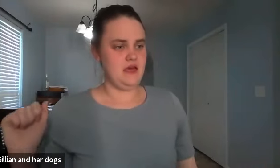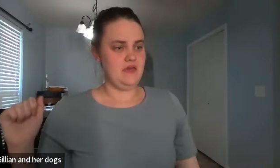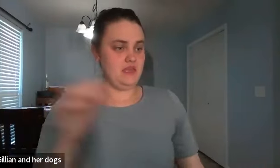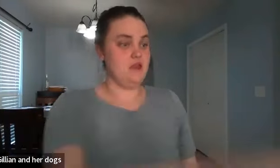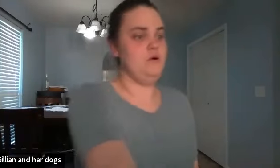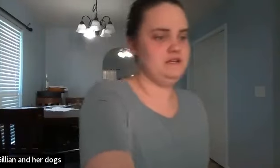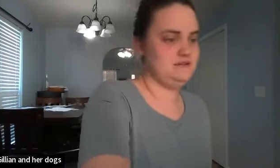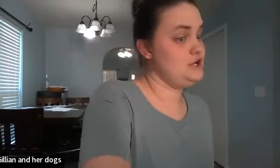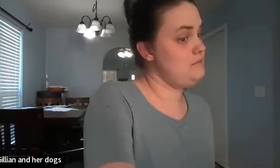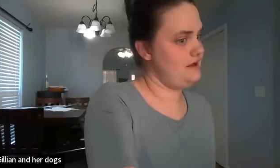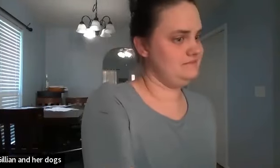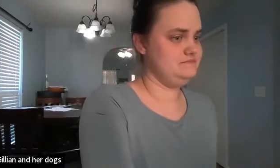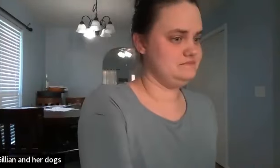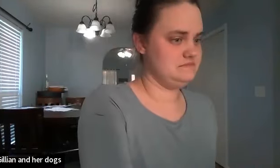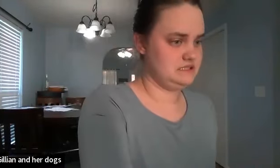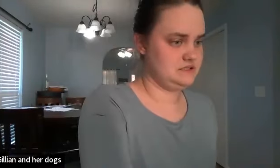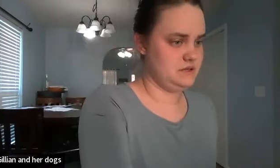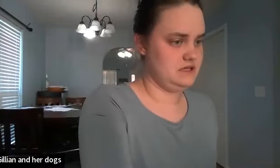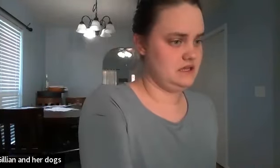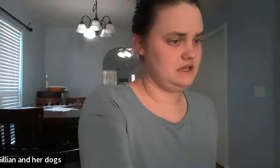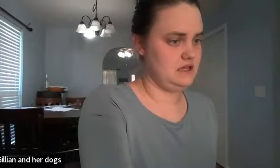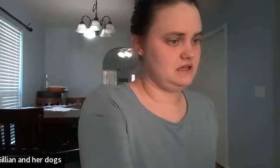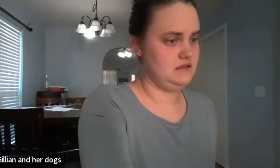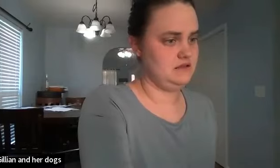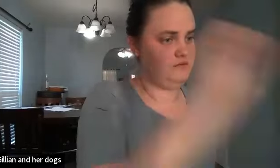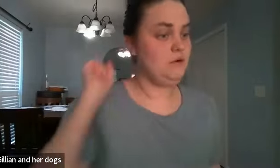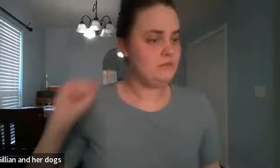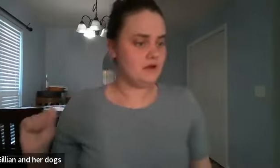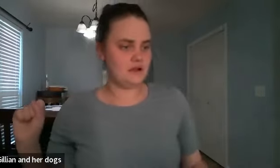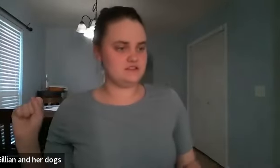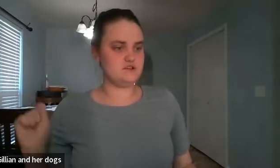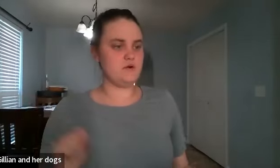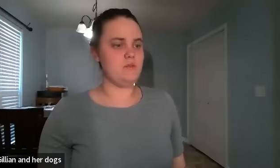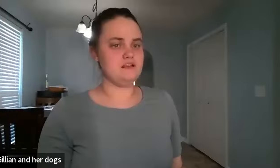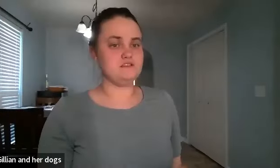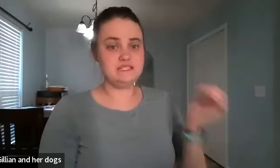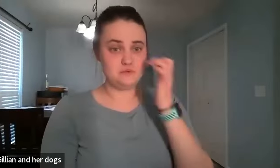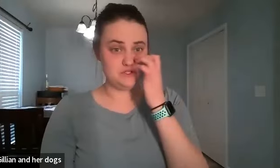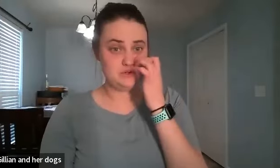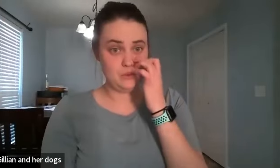And then, oh, I said we go back. So we did, there we go. All right. So the last one we did was